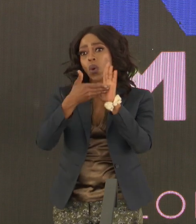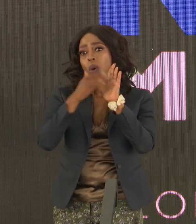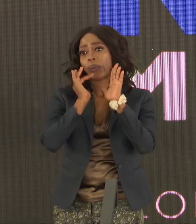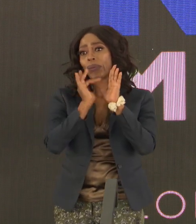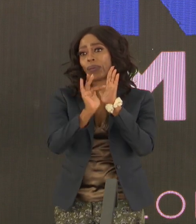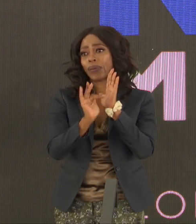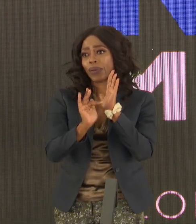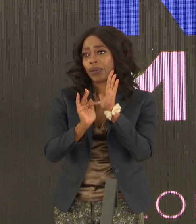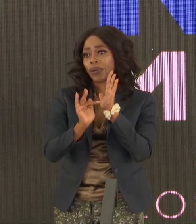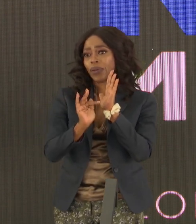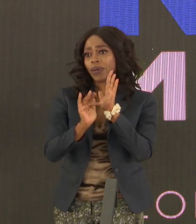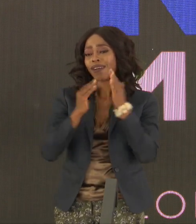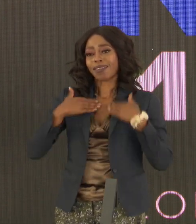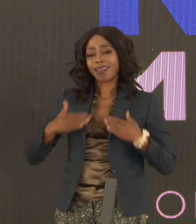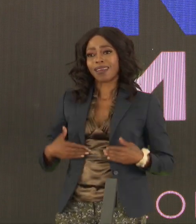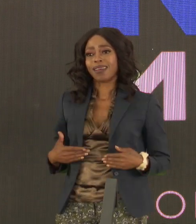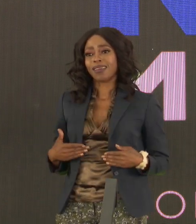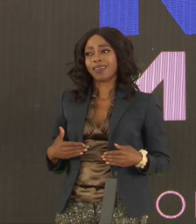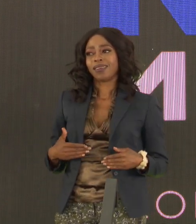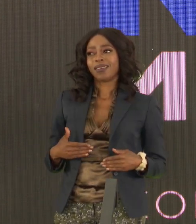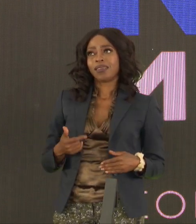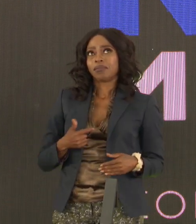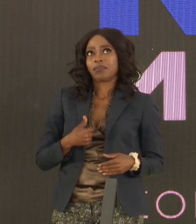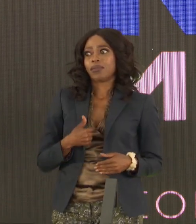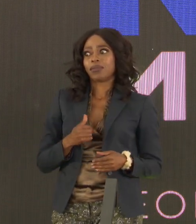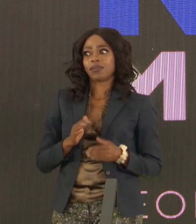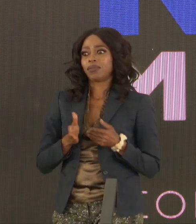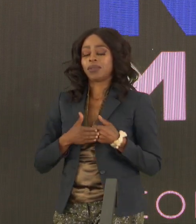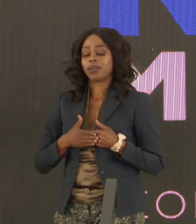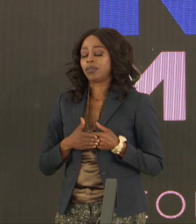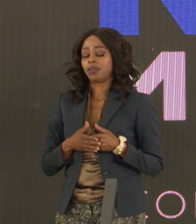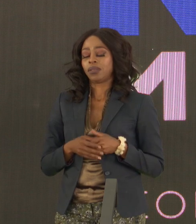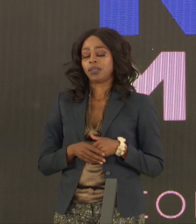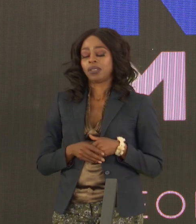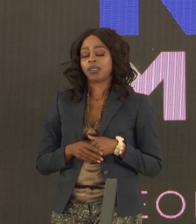of priorities on Sunday, I am not doing the closing address.